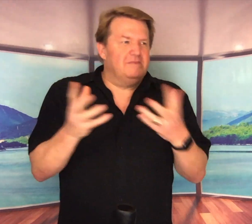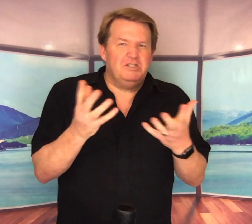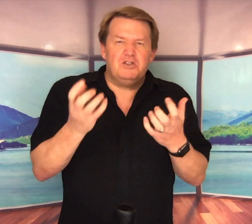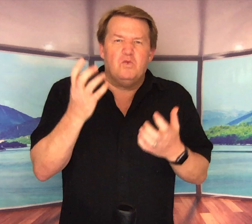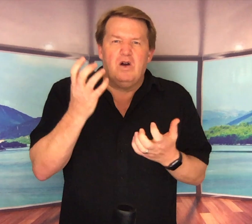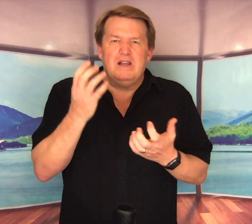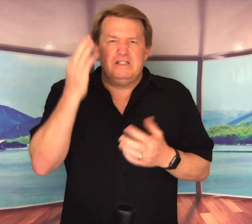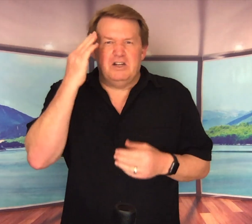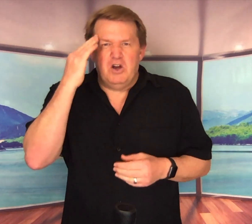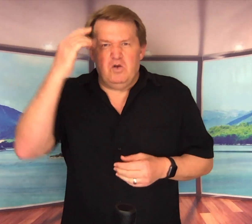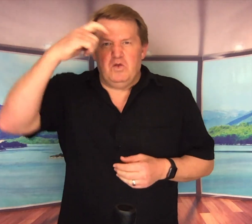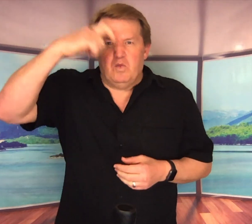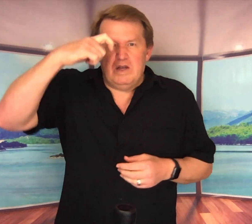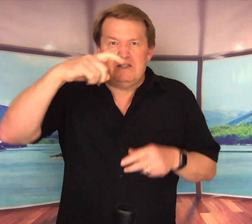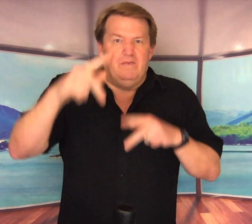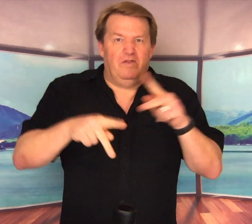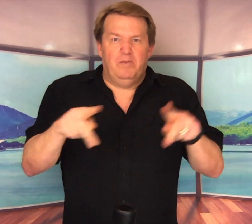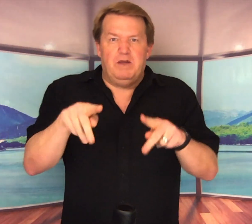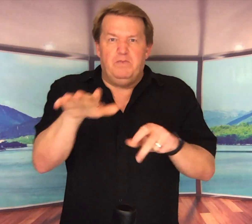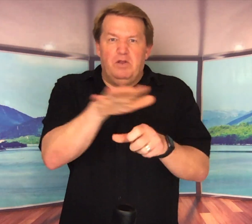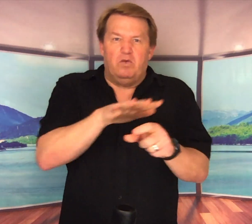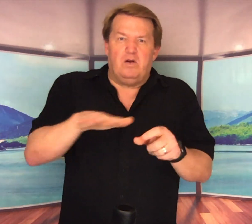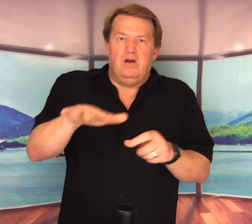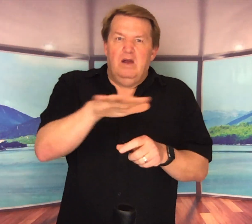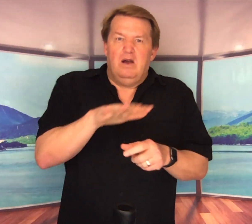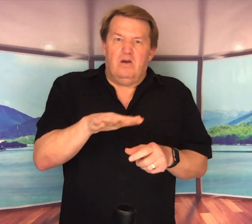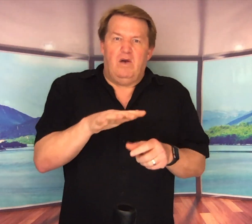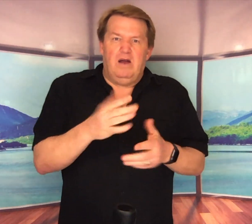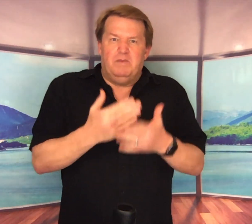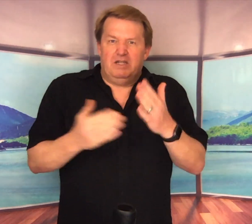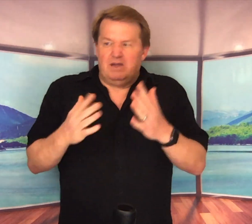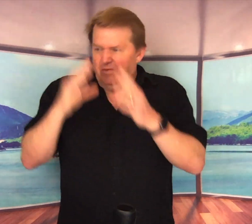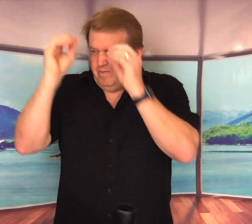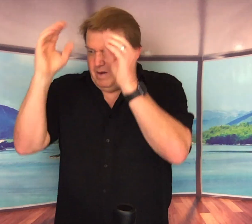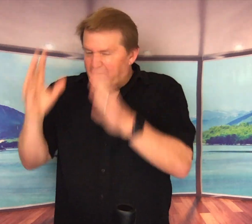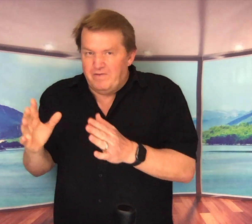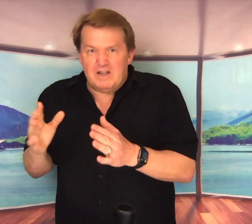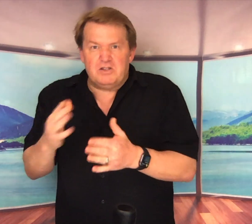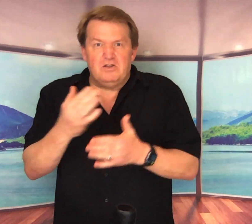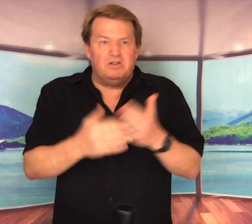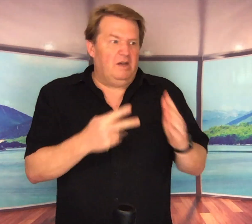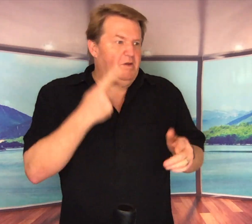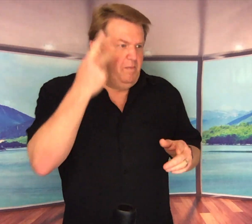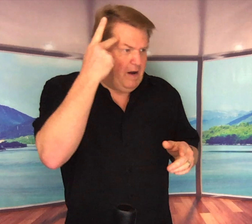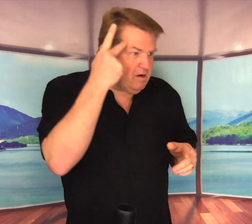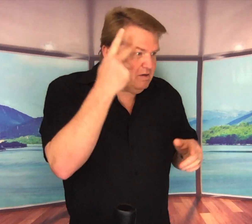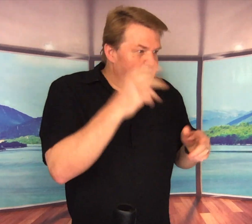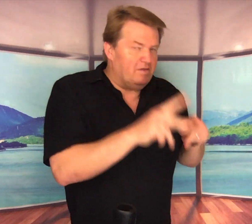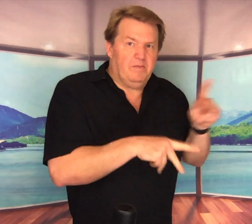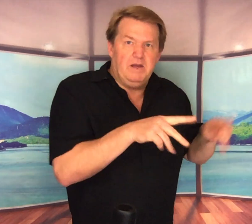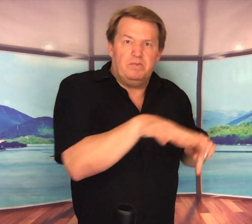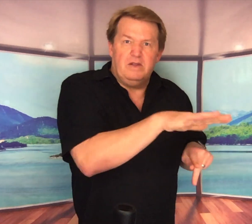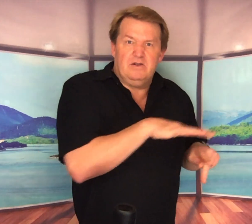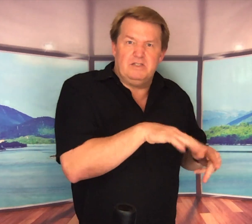just wanting to know the wisdom of the people that were around me. Some of my professors, some of the parents of the people that I was